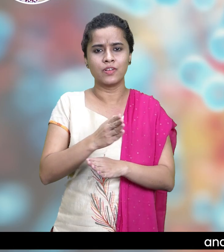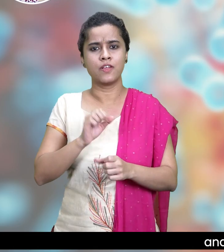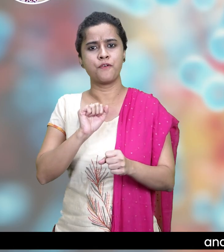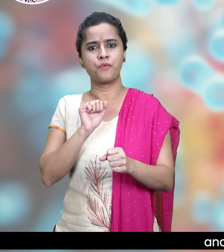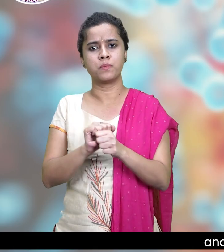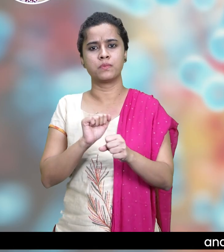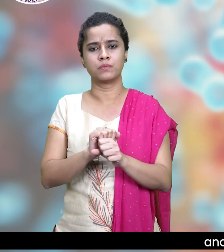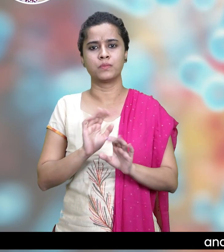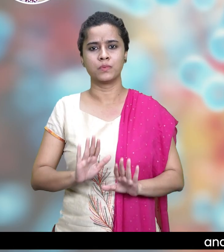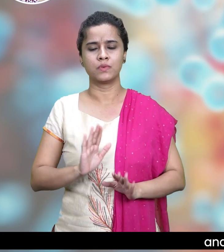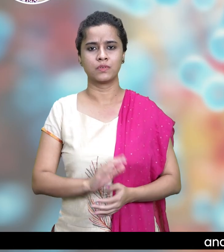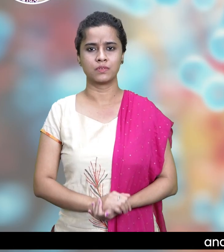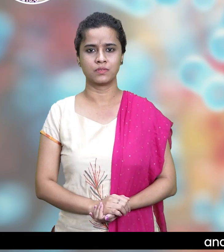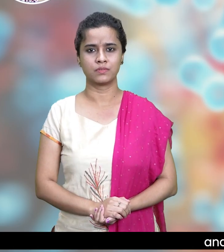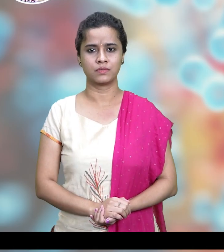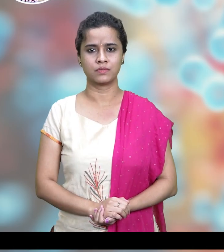function.